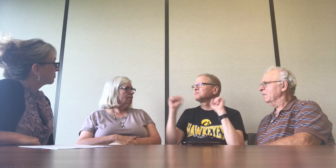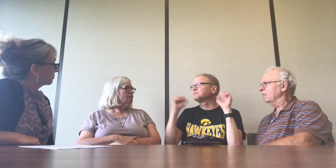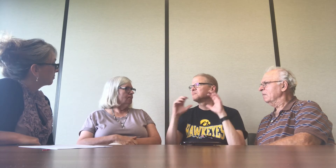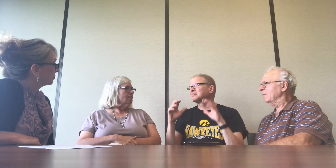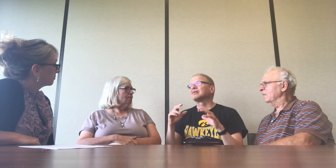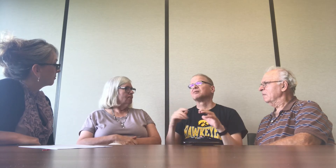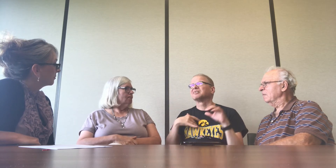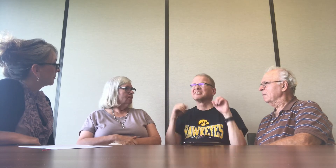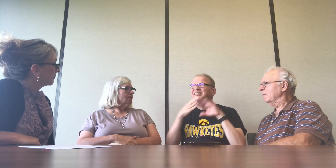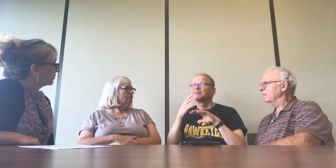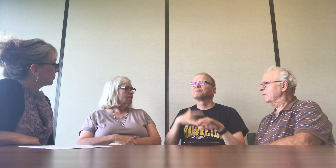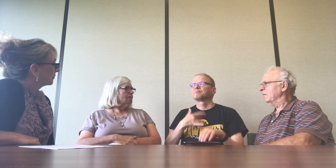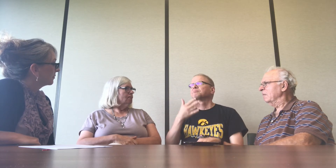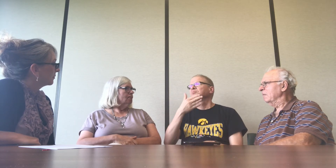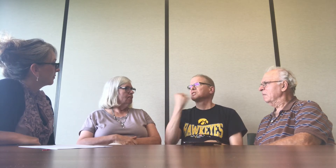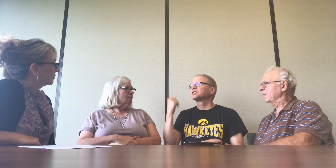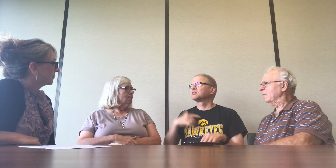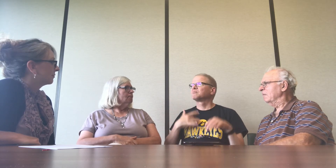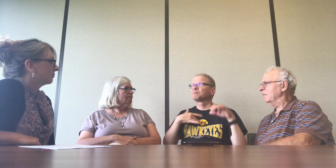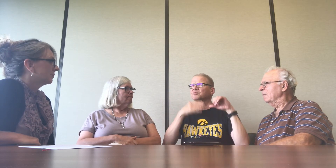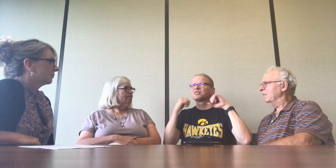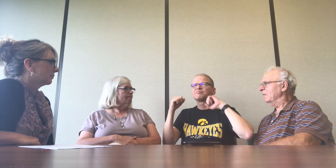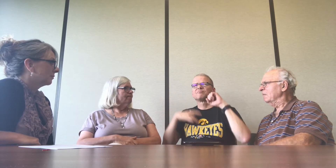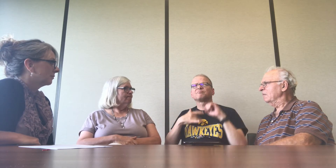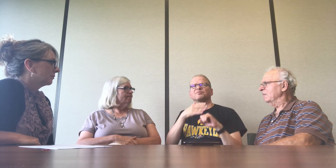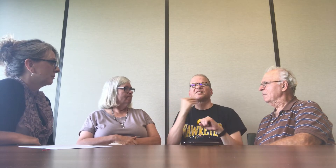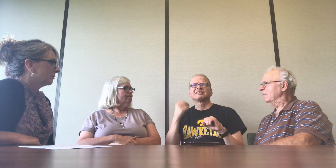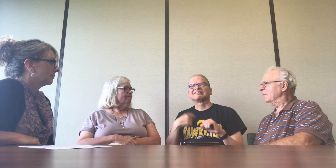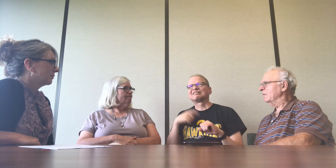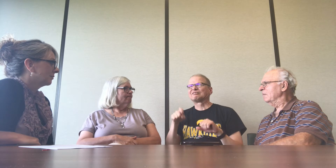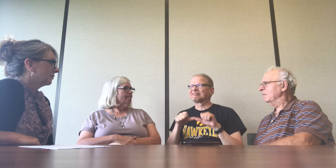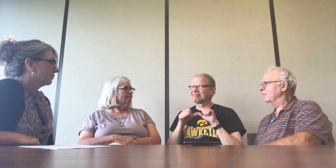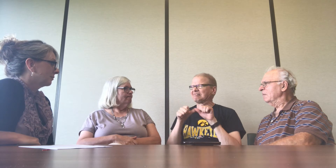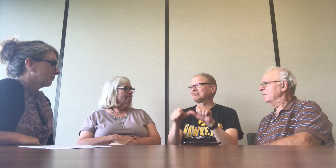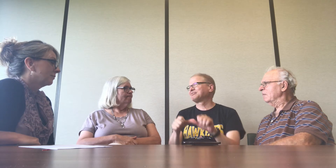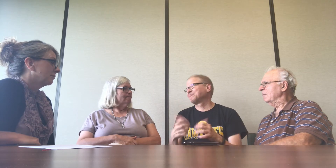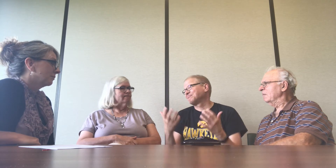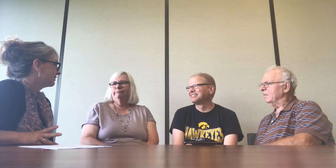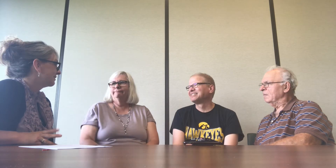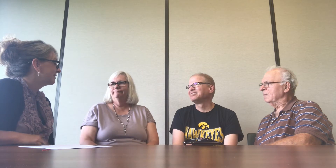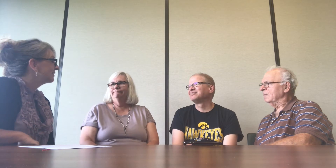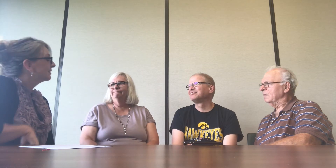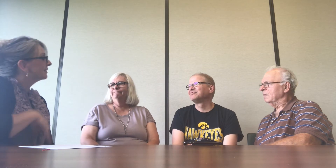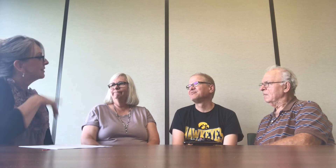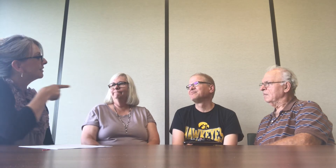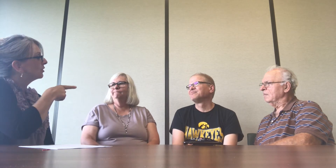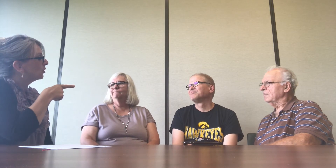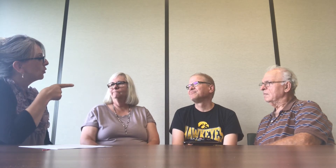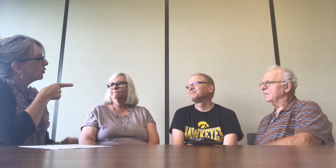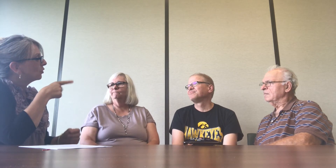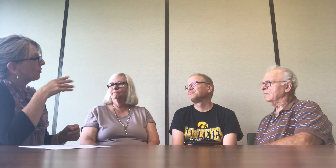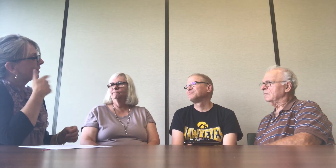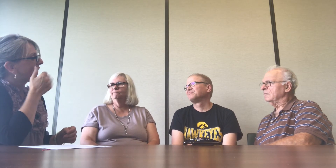Albert, about 2 months ago, I joined the YMCA to exercise, and I feel better.